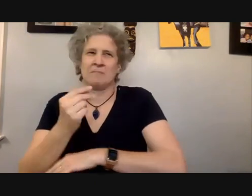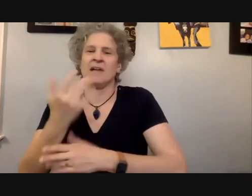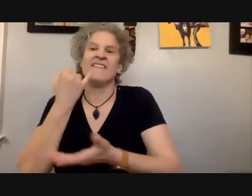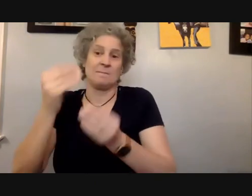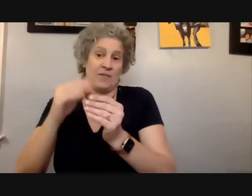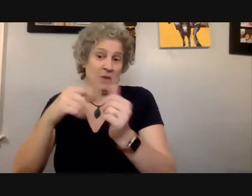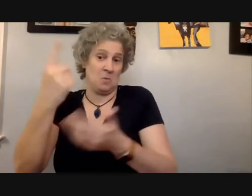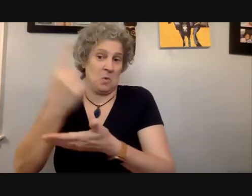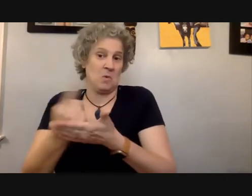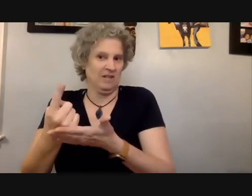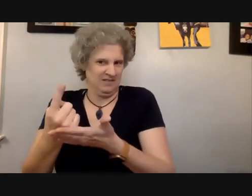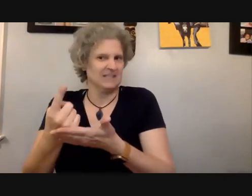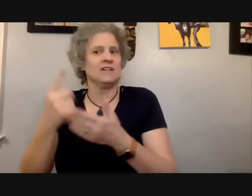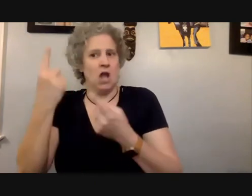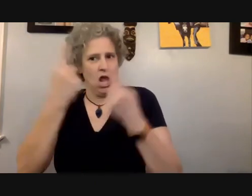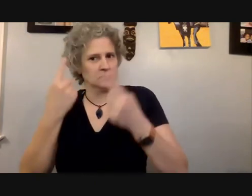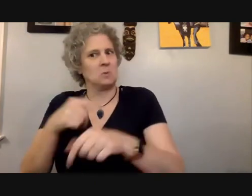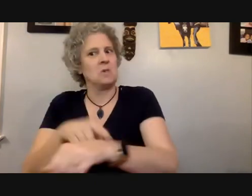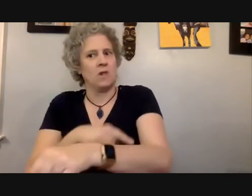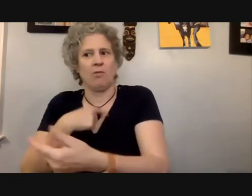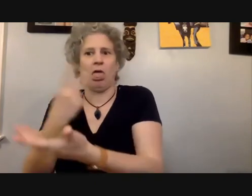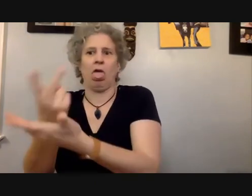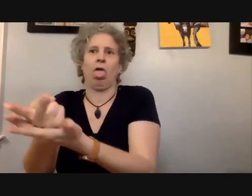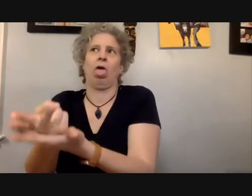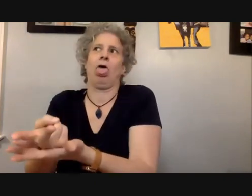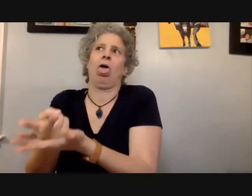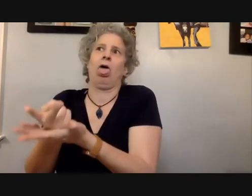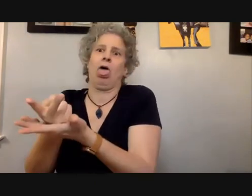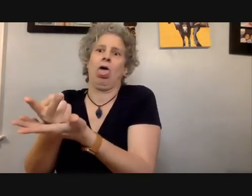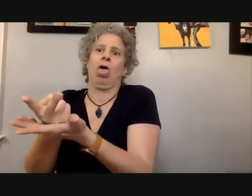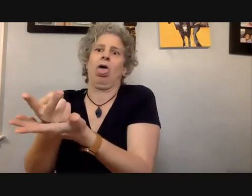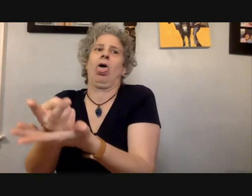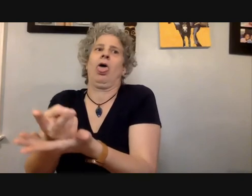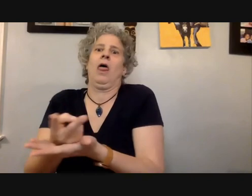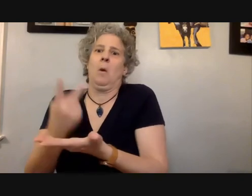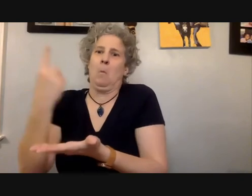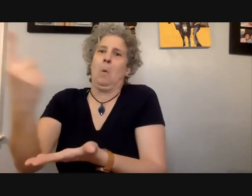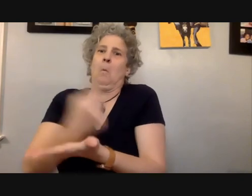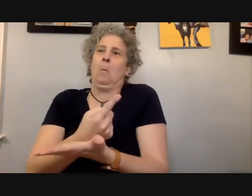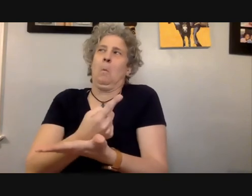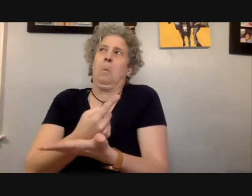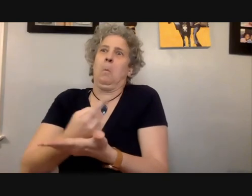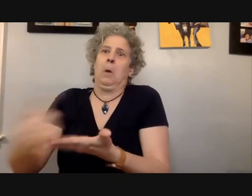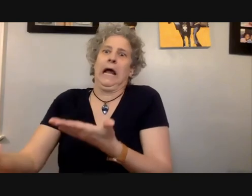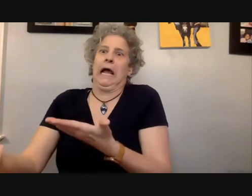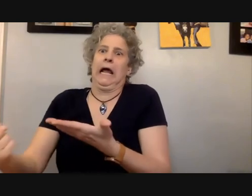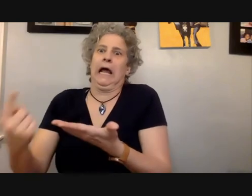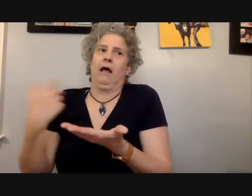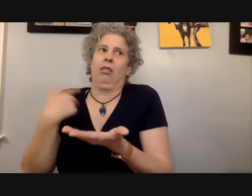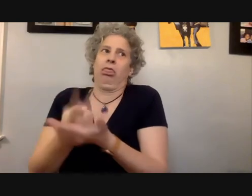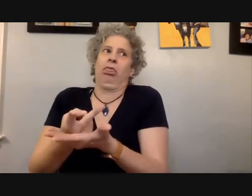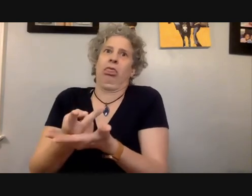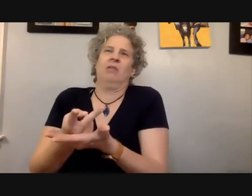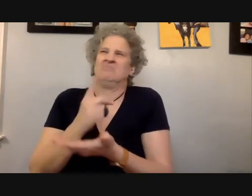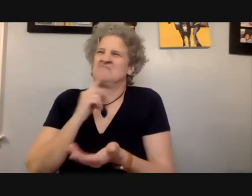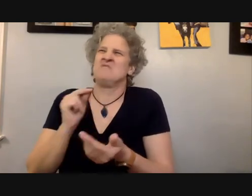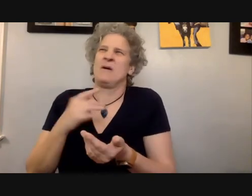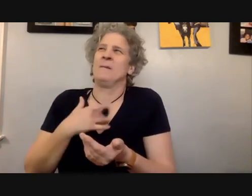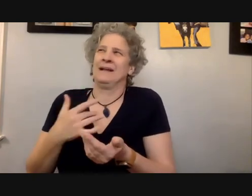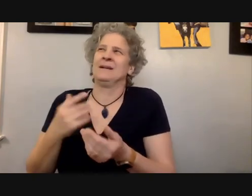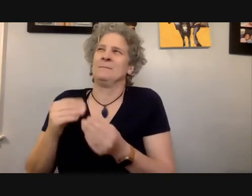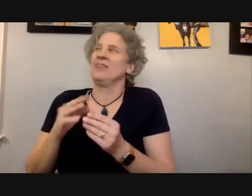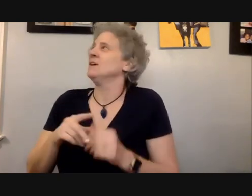on I would say if it's longer than a week, that's considered a long time to be bedridden. So then you would change your mouth morpheme to